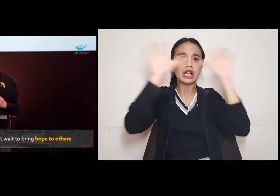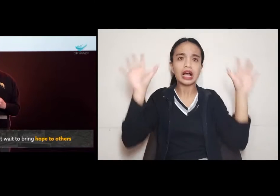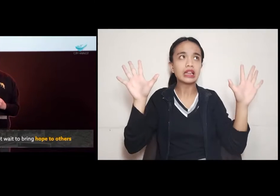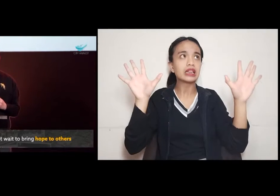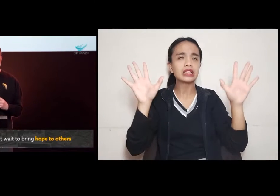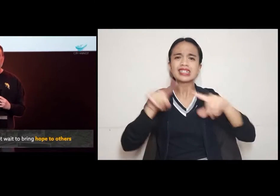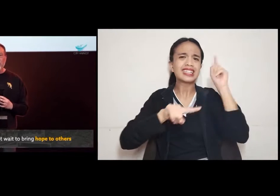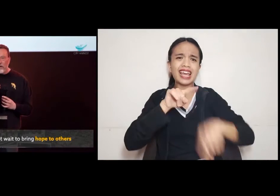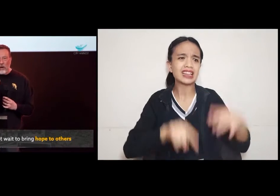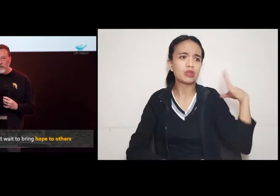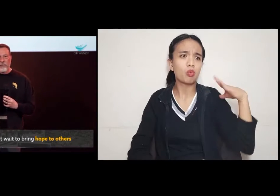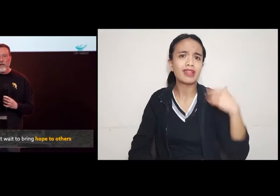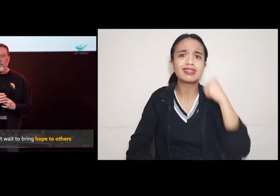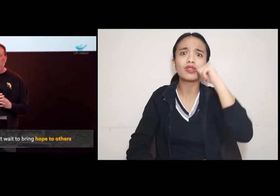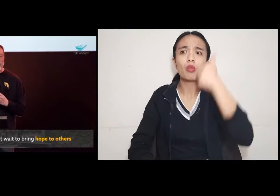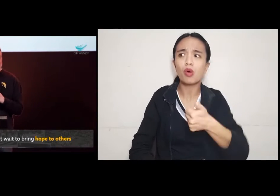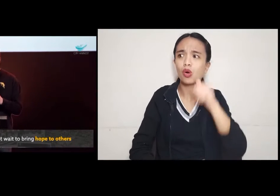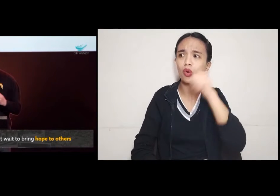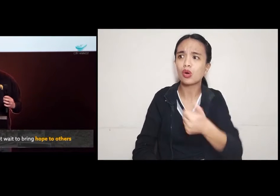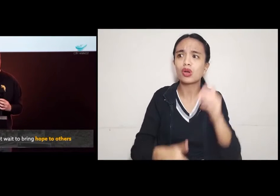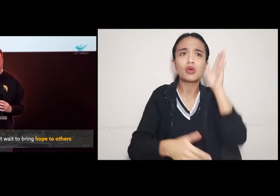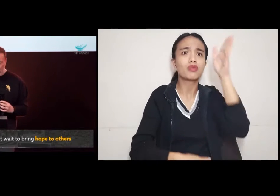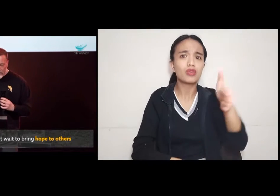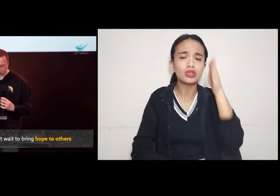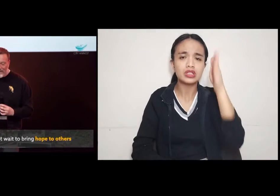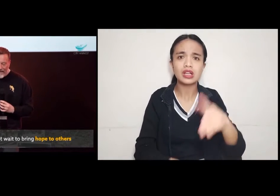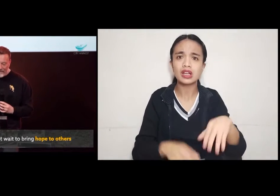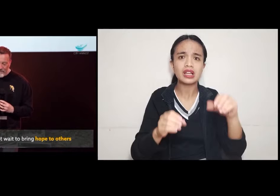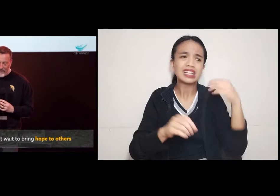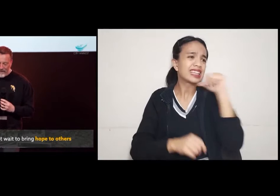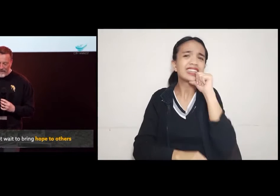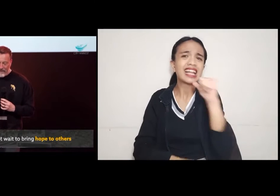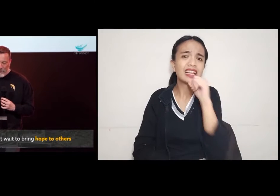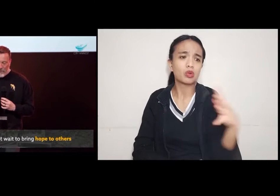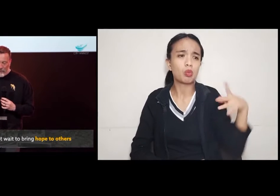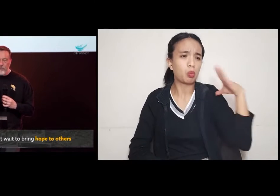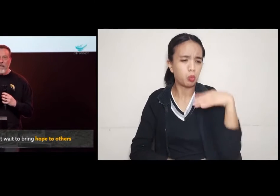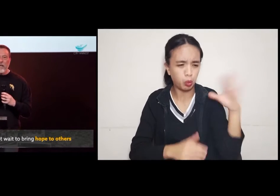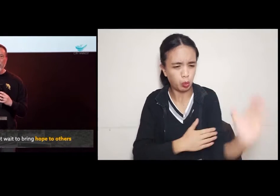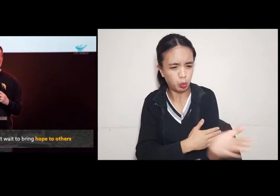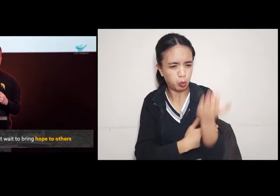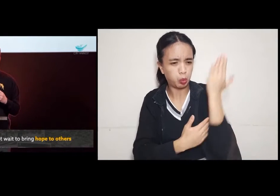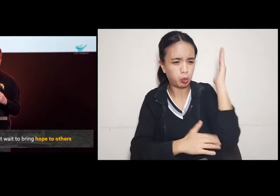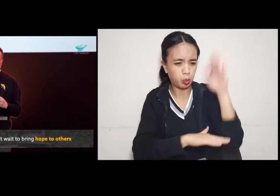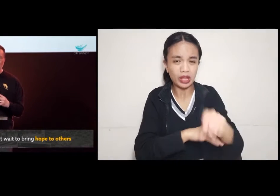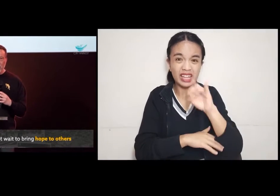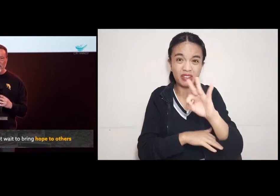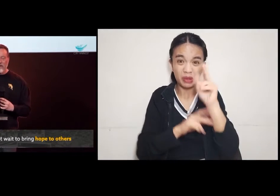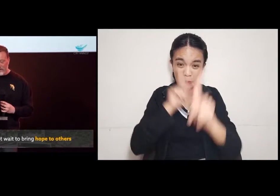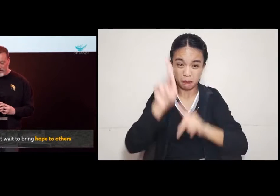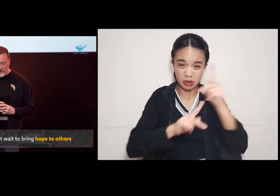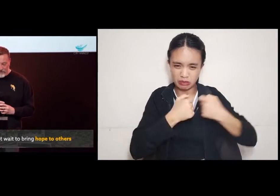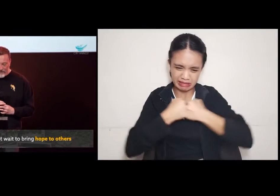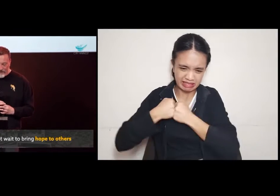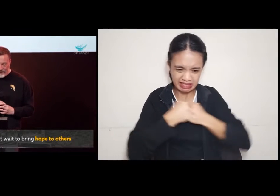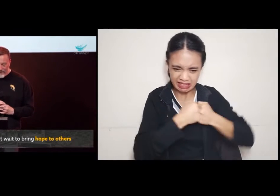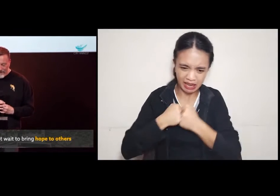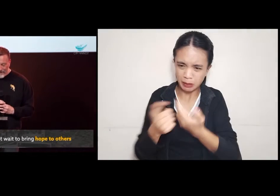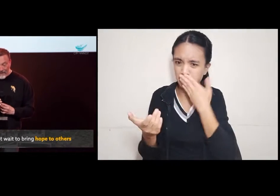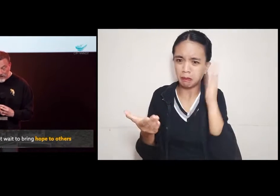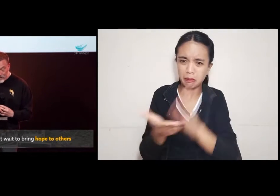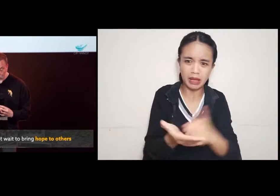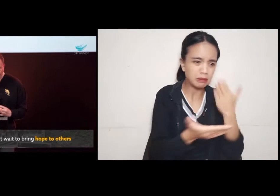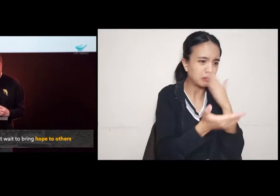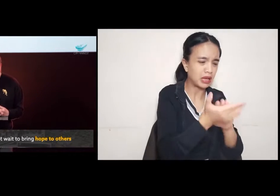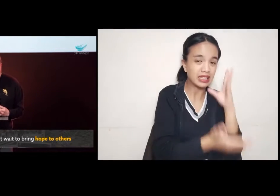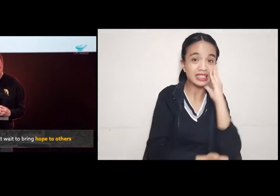wait till tomorrow to bring hope to other people. There's no waiting for daylight when people are struggling in the darkness.